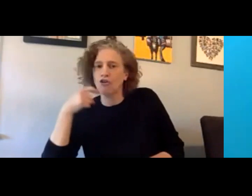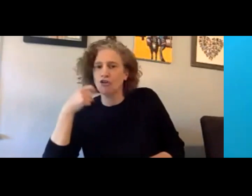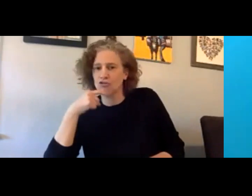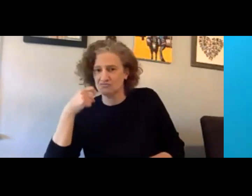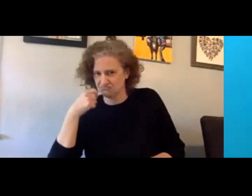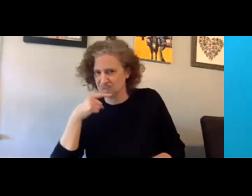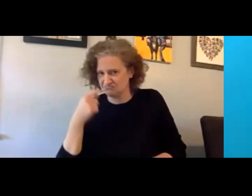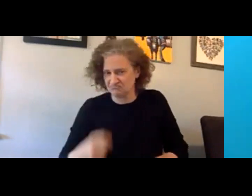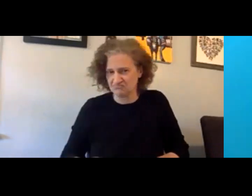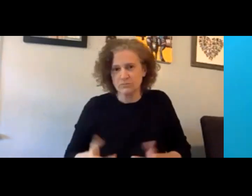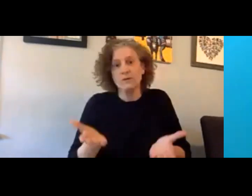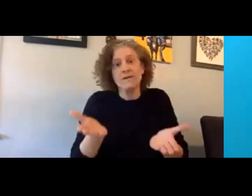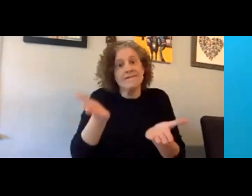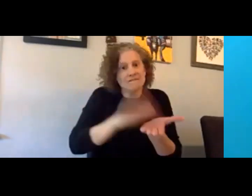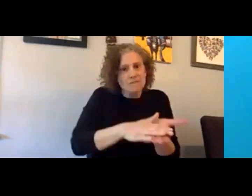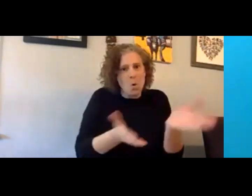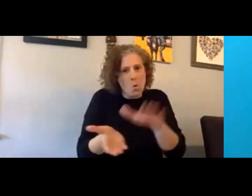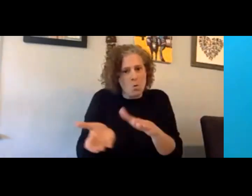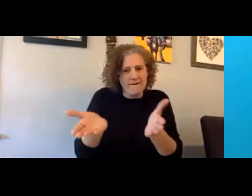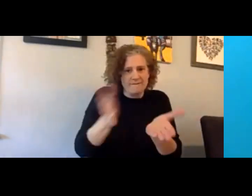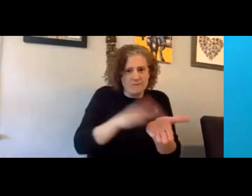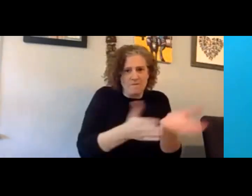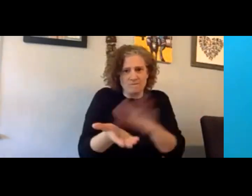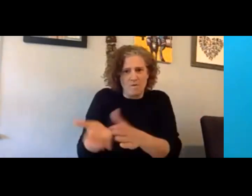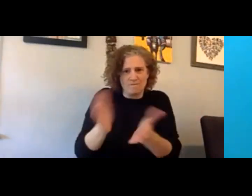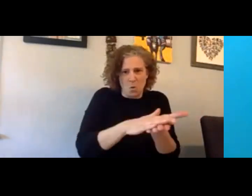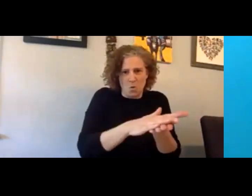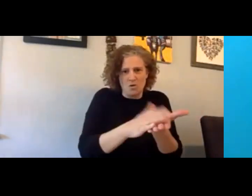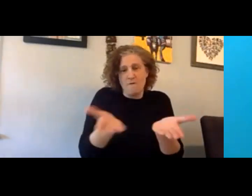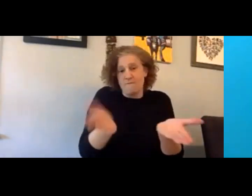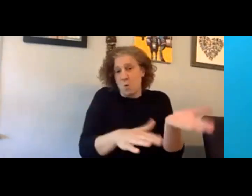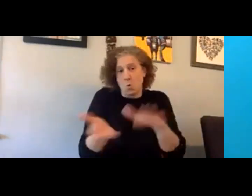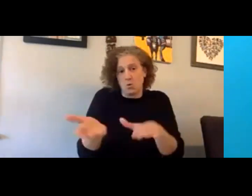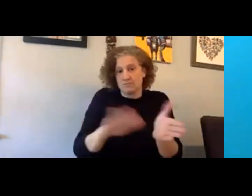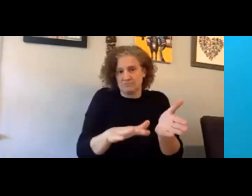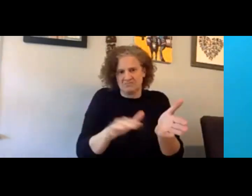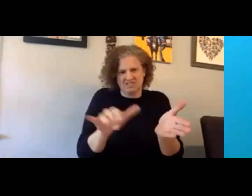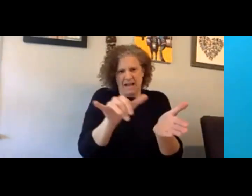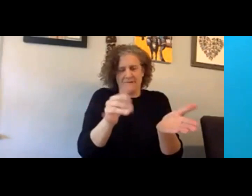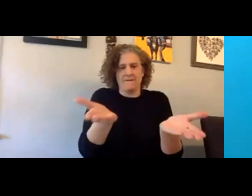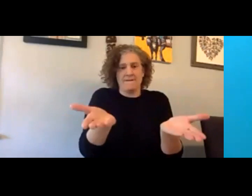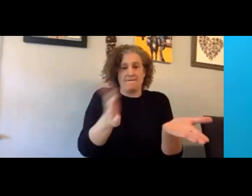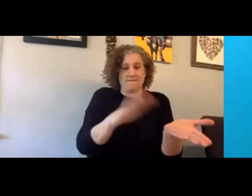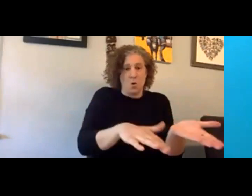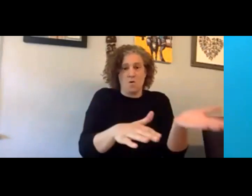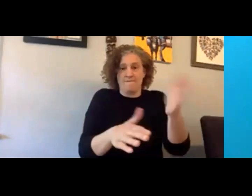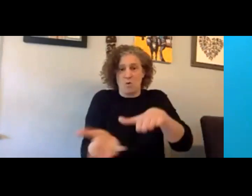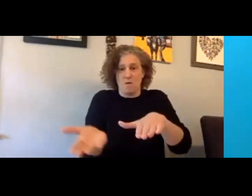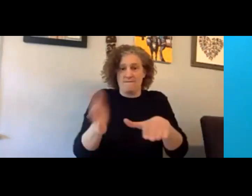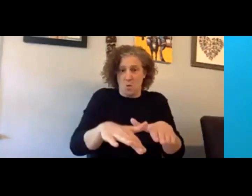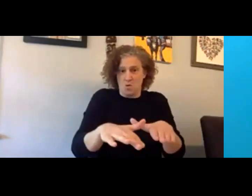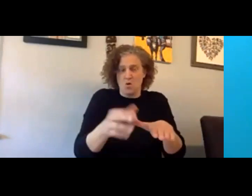or laundry, and then dryer. We fold like this, fold,